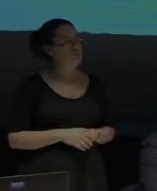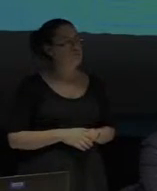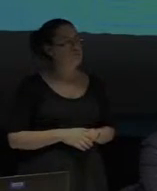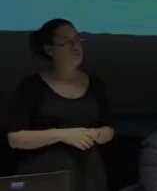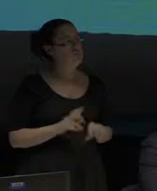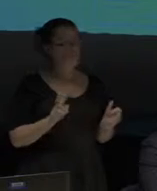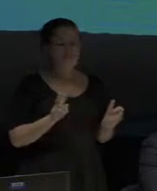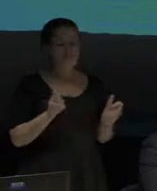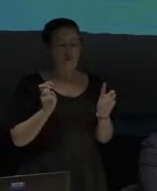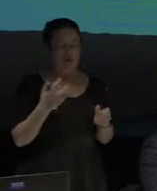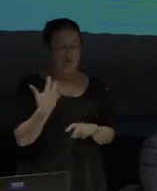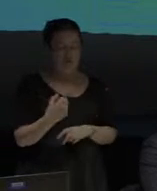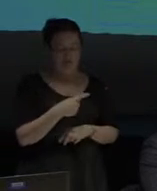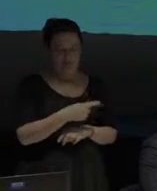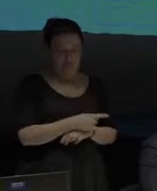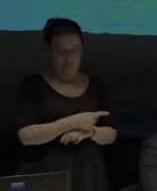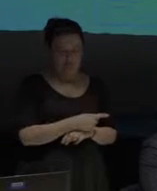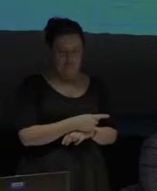thinking about trying to solve a big